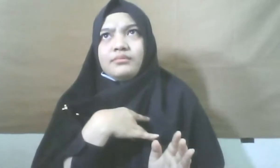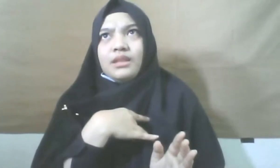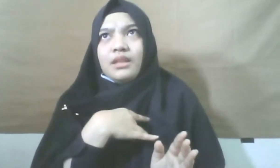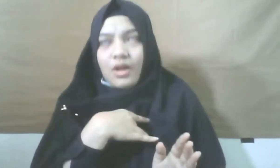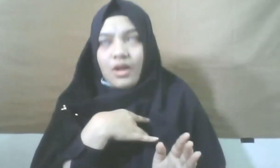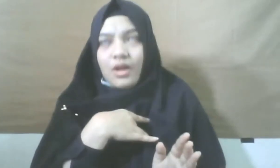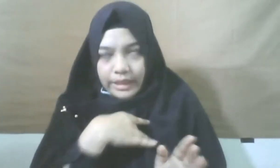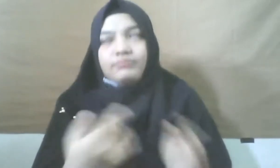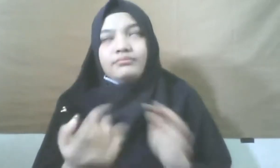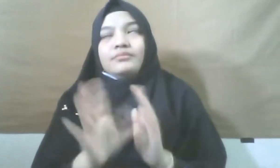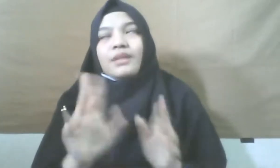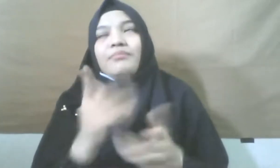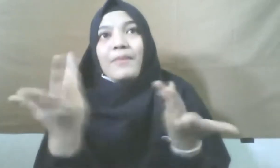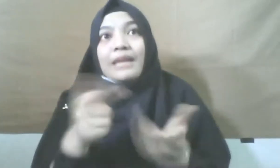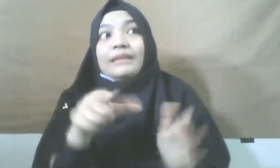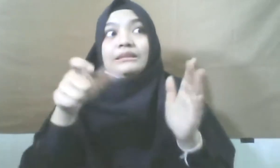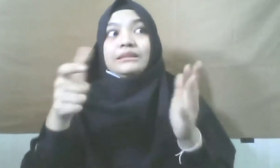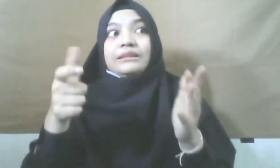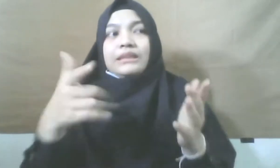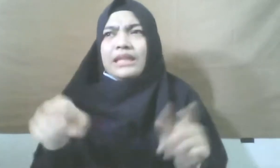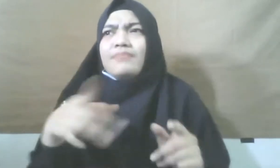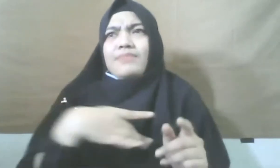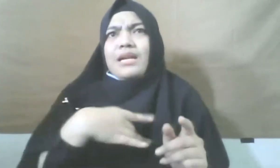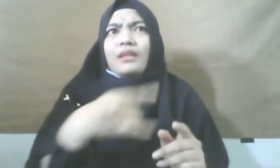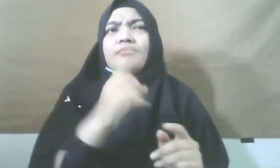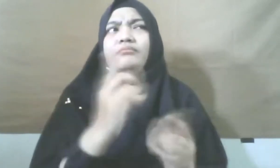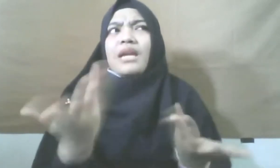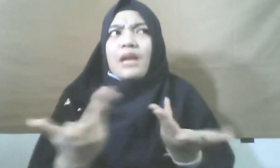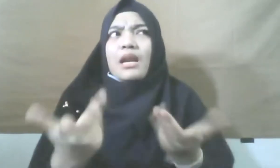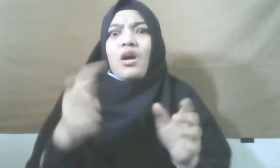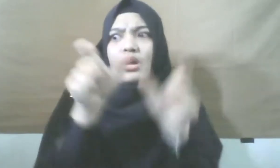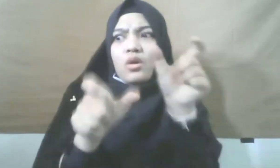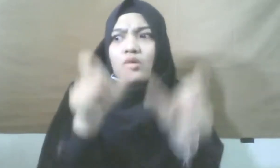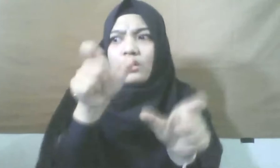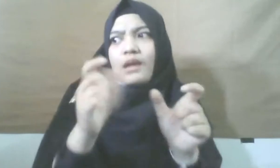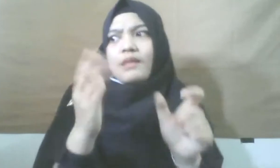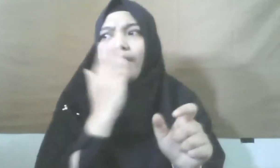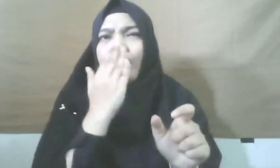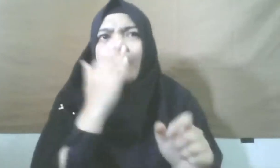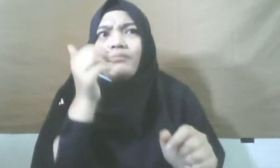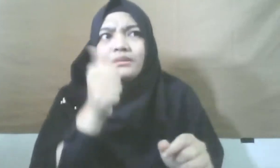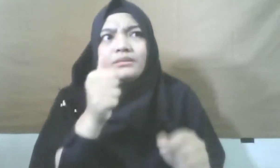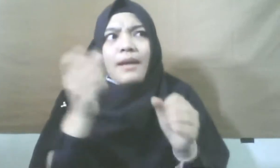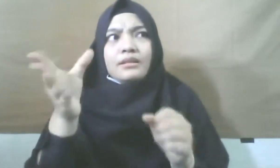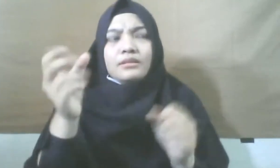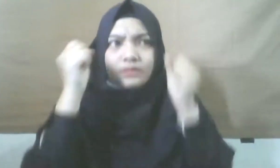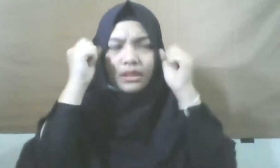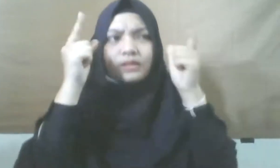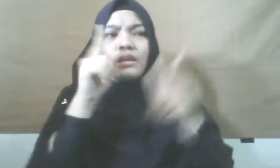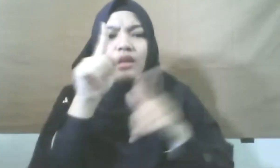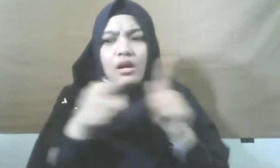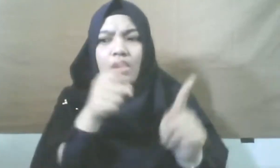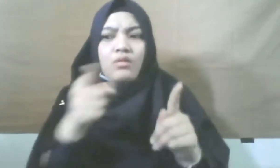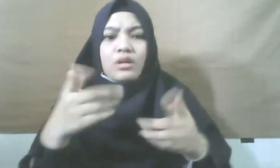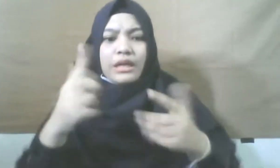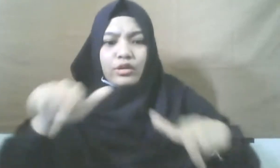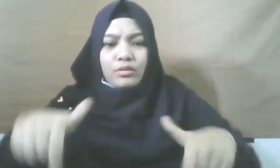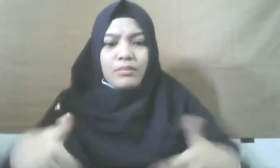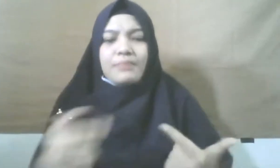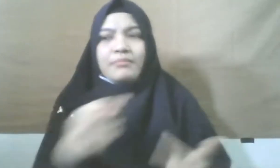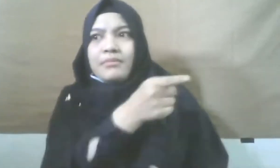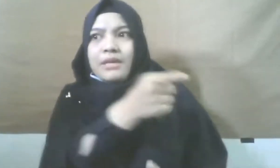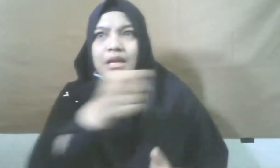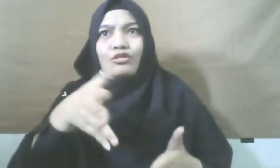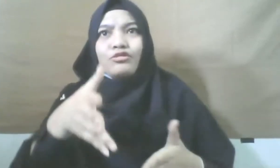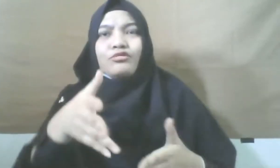away from the central of Indonesia, and it's quite difficult to send the equipments, protective equipments,